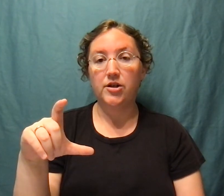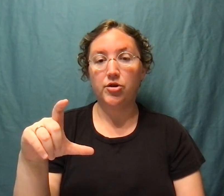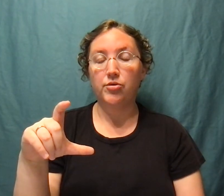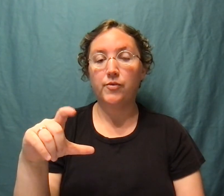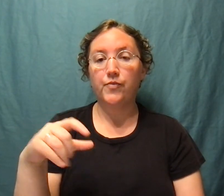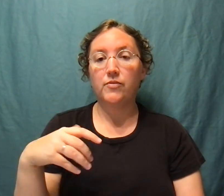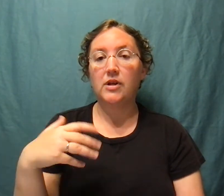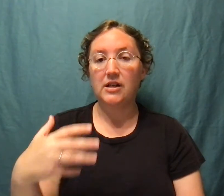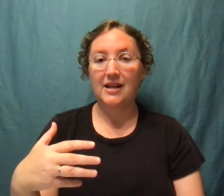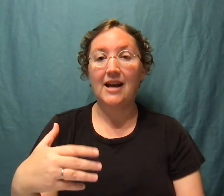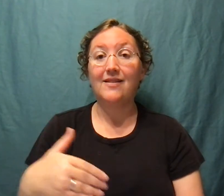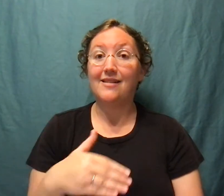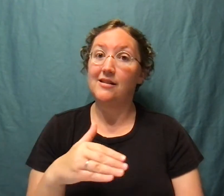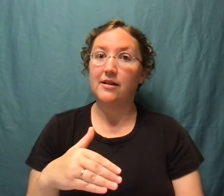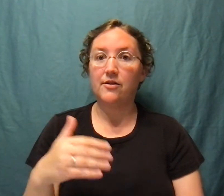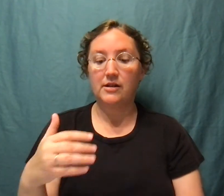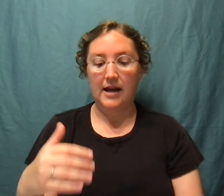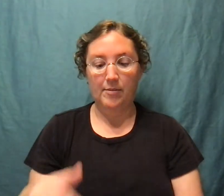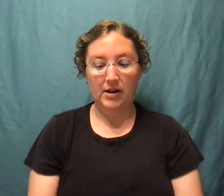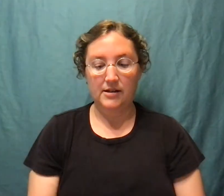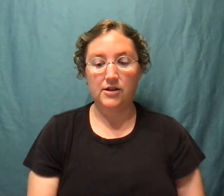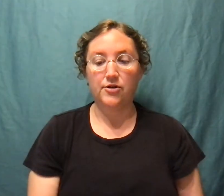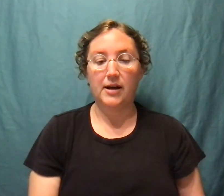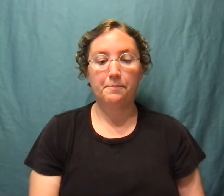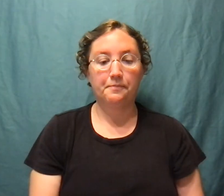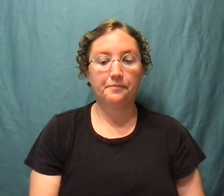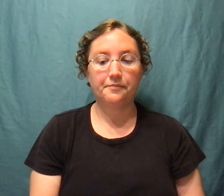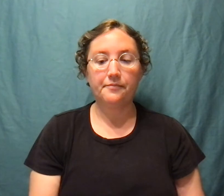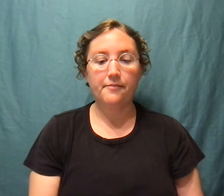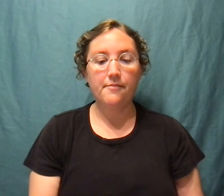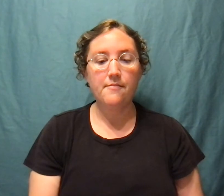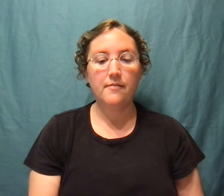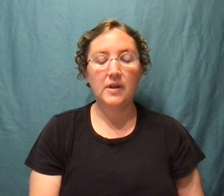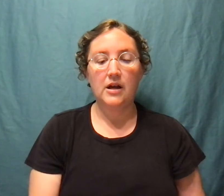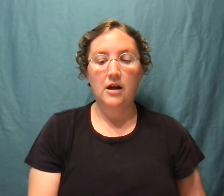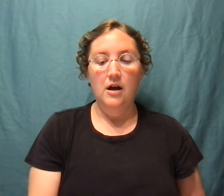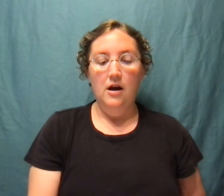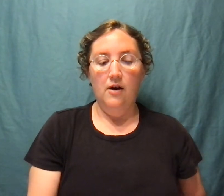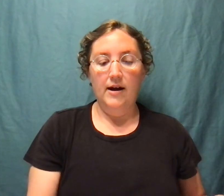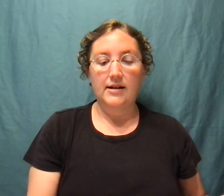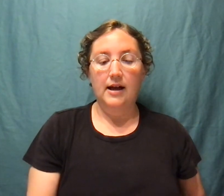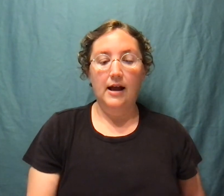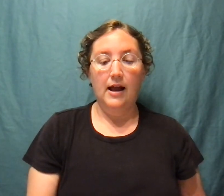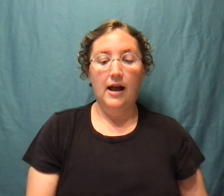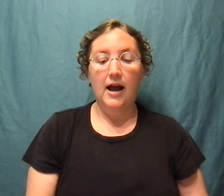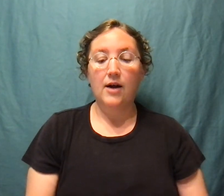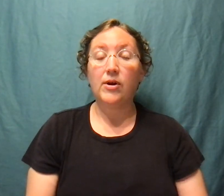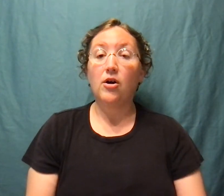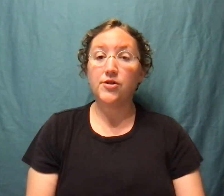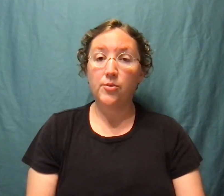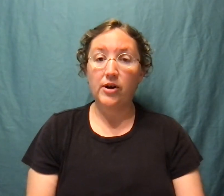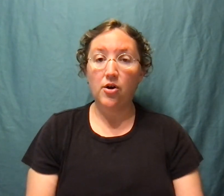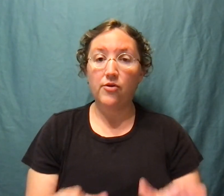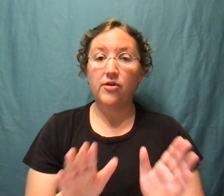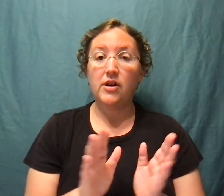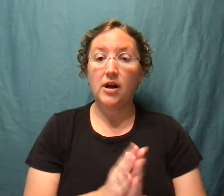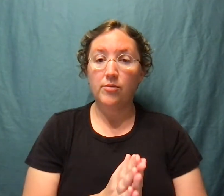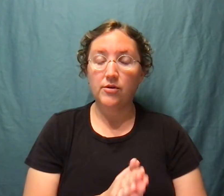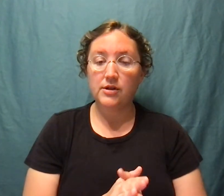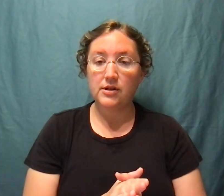to indicate that this letter is capitalized in your name. All right, and we also went over the numbers